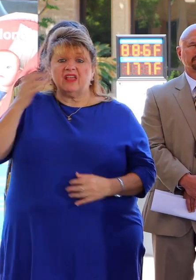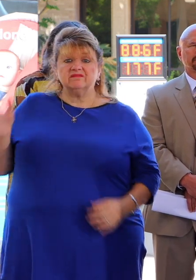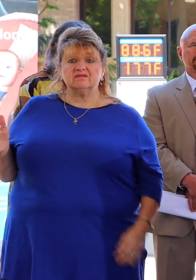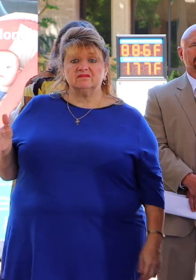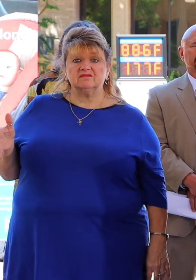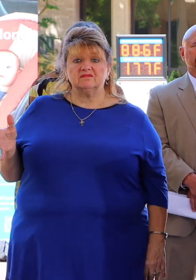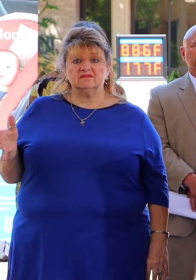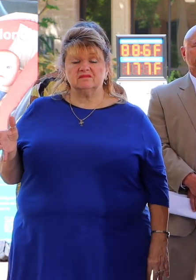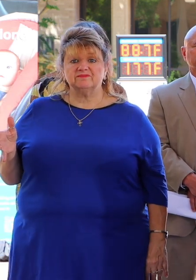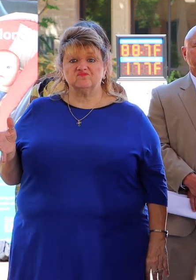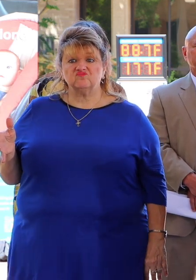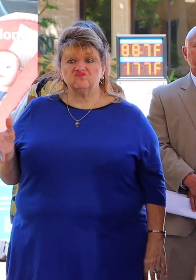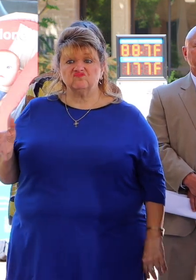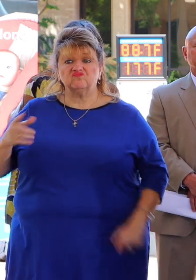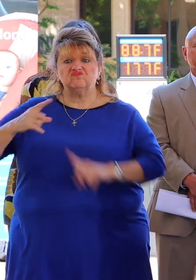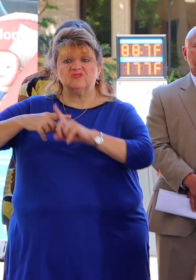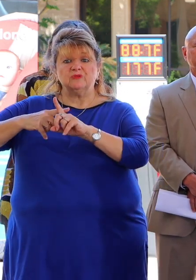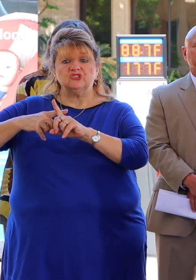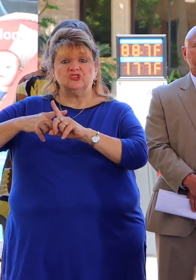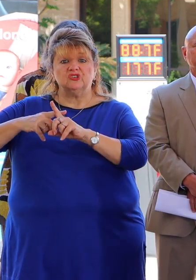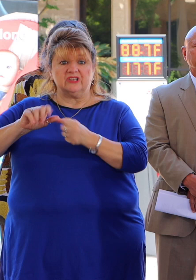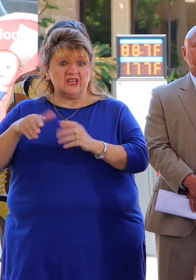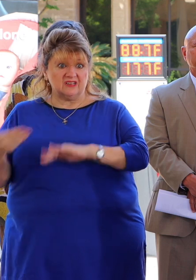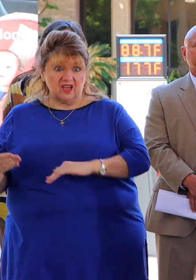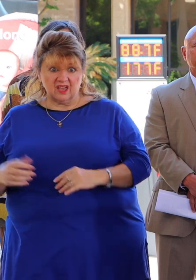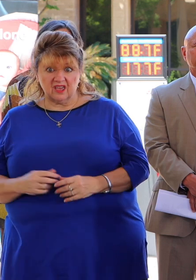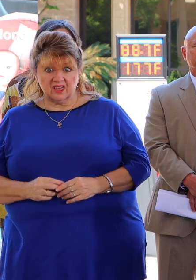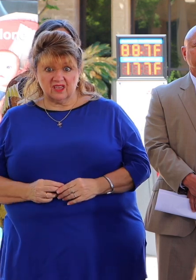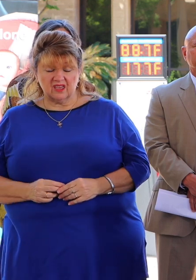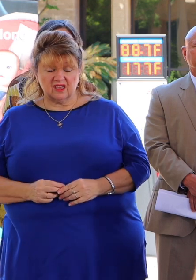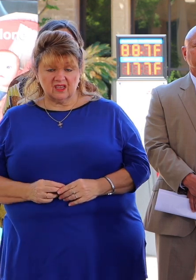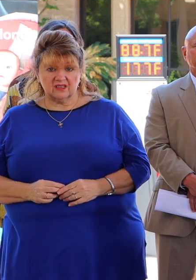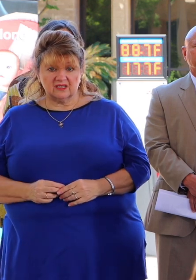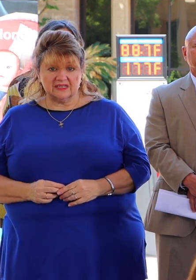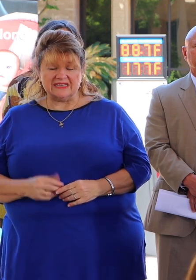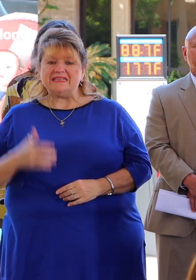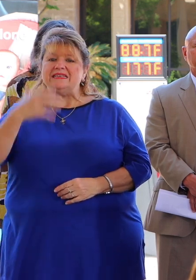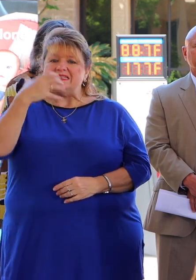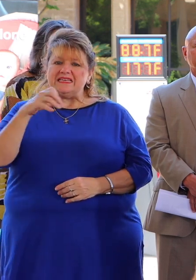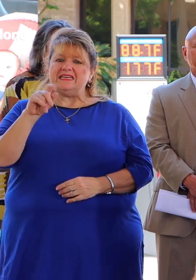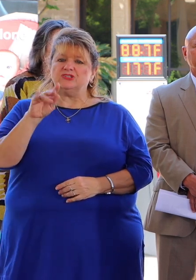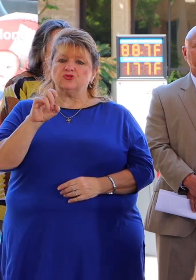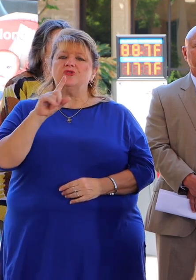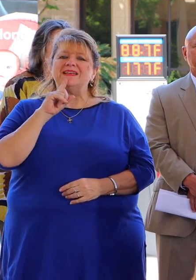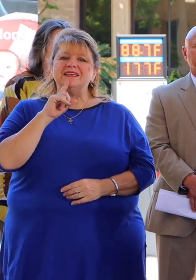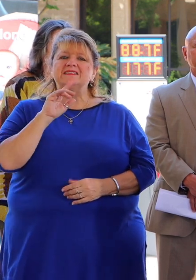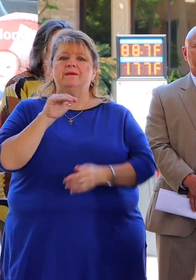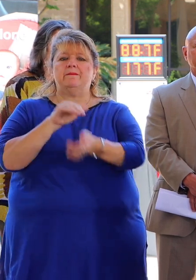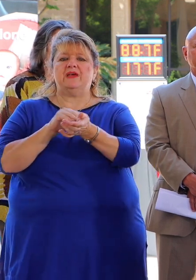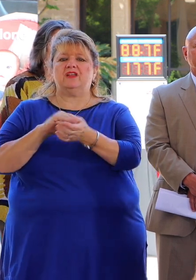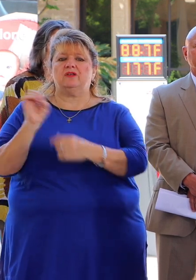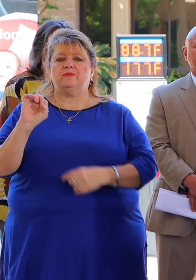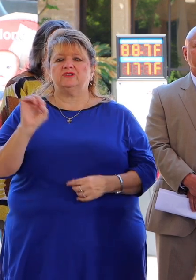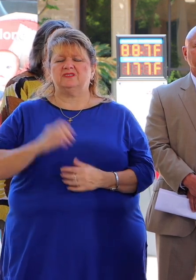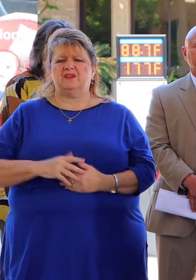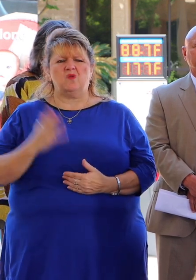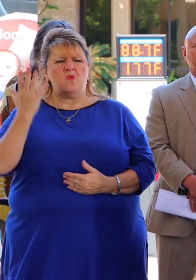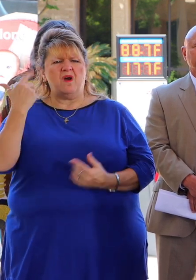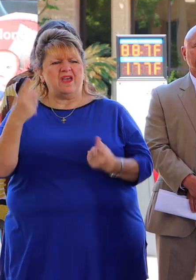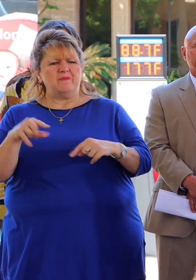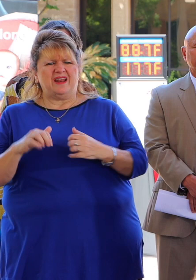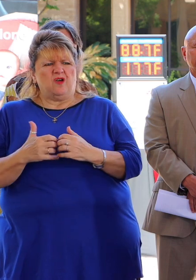untreated, they can actually die from it. Heat stroke is a medical emergency. So why does this